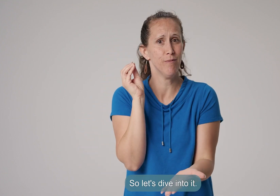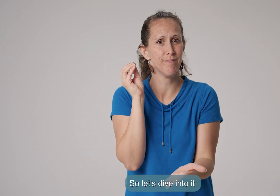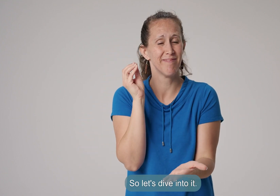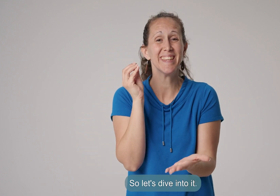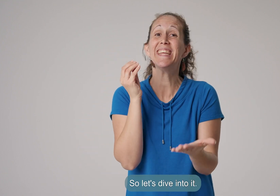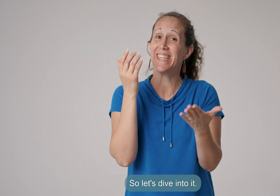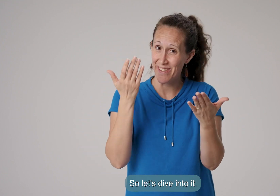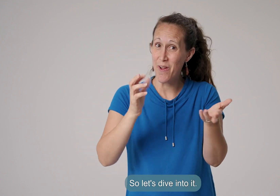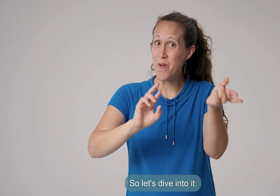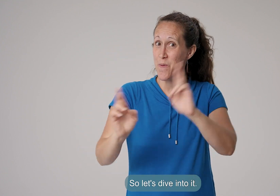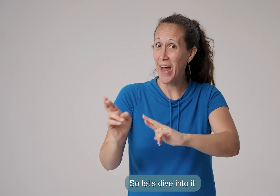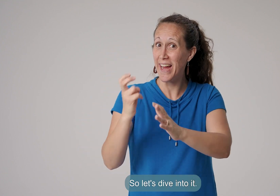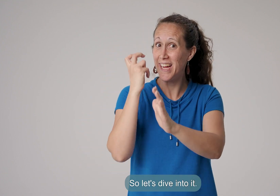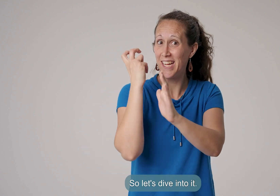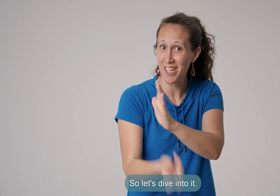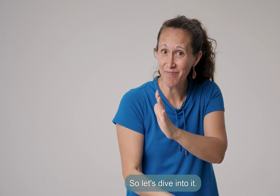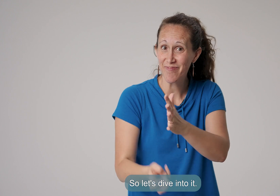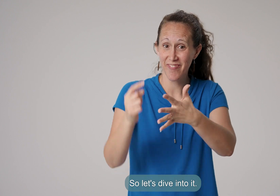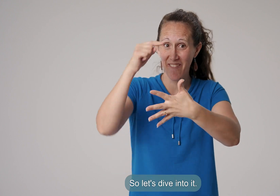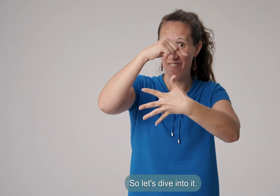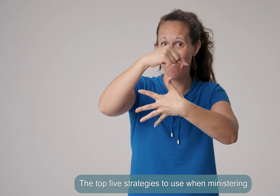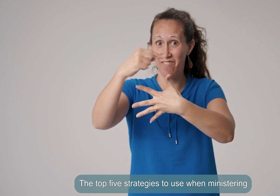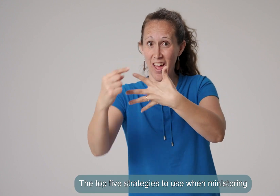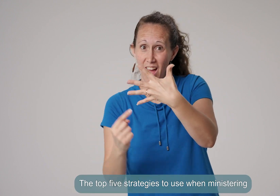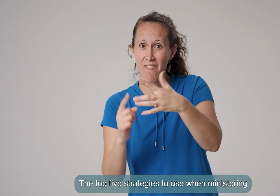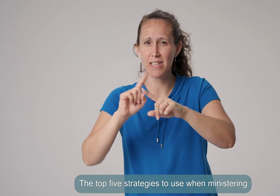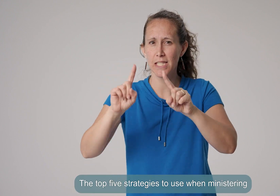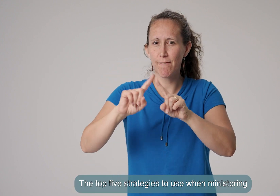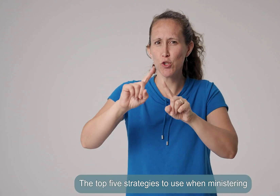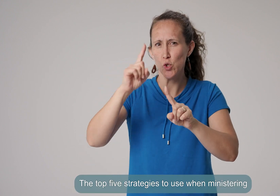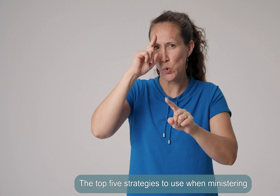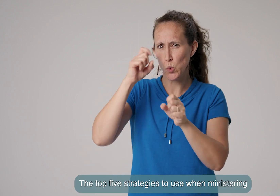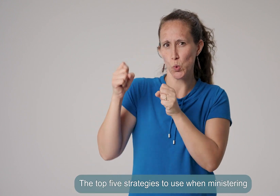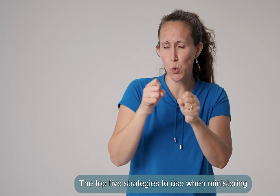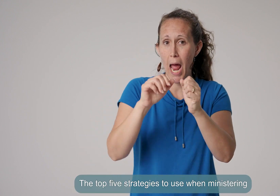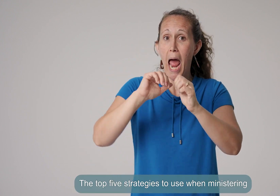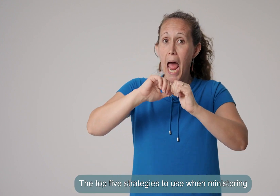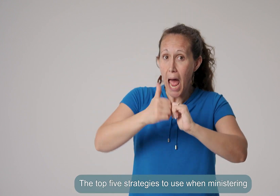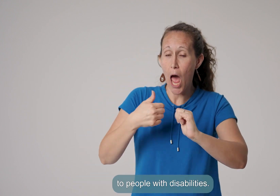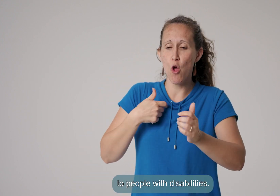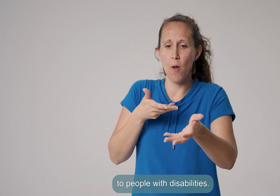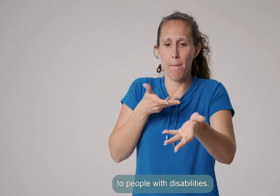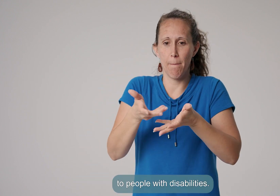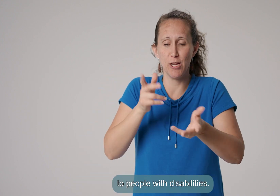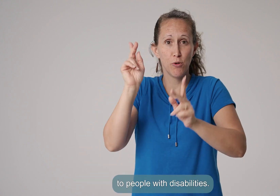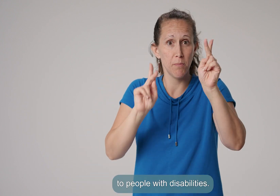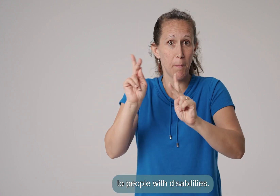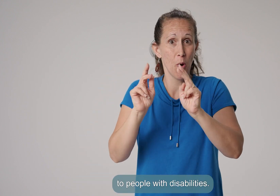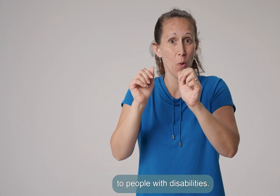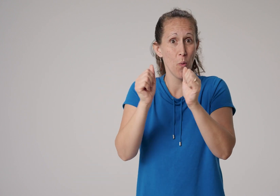So let's dive into it. The top 5 strategies to use when ministering to people with disabilities.